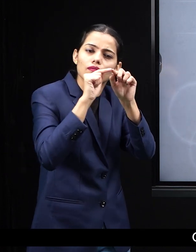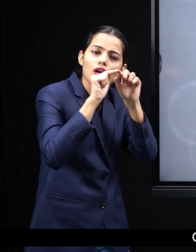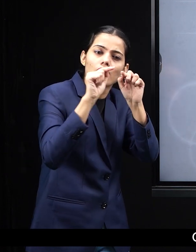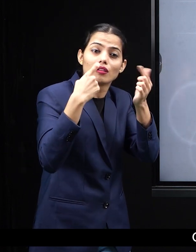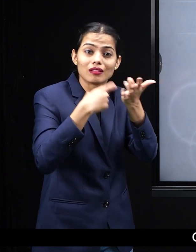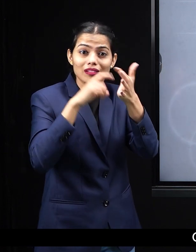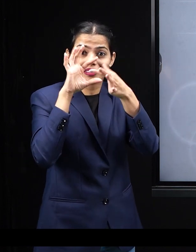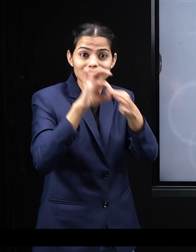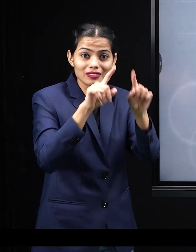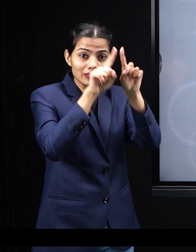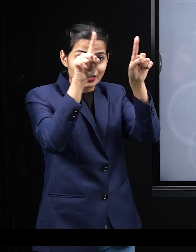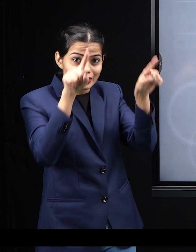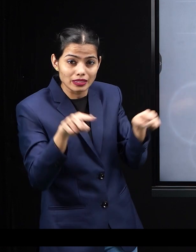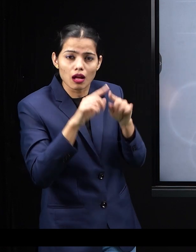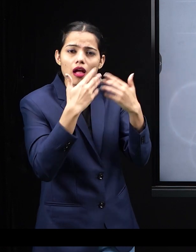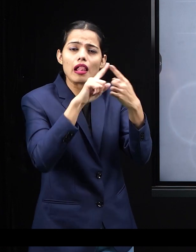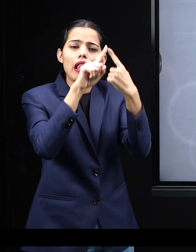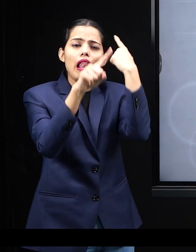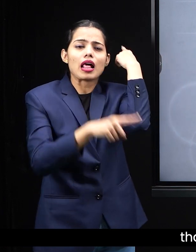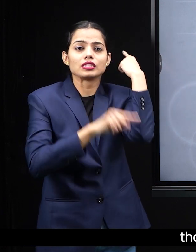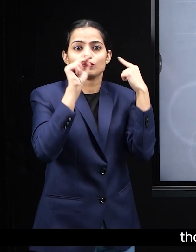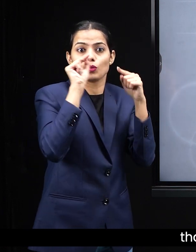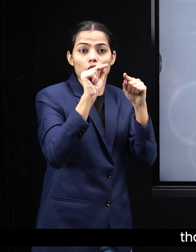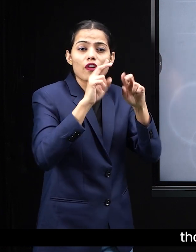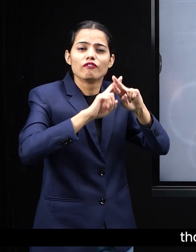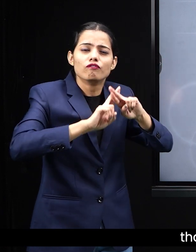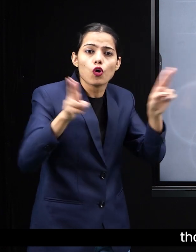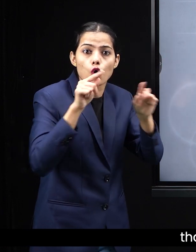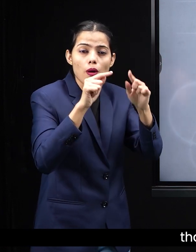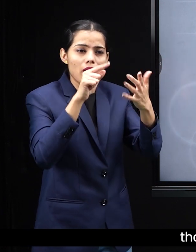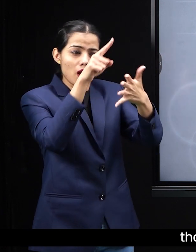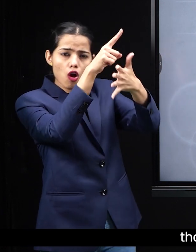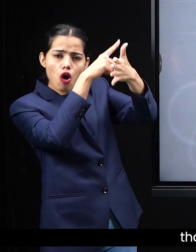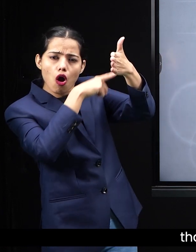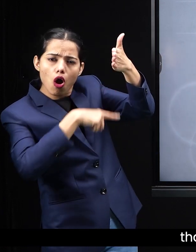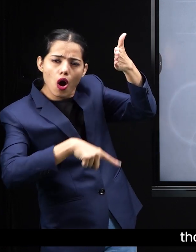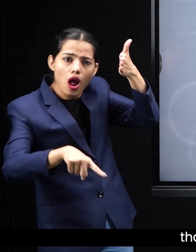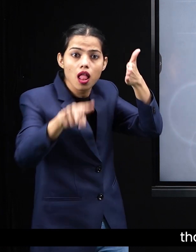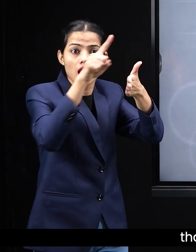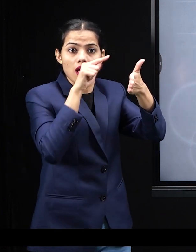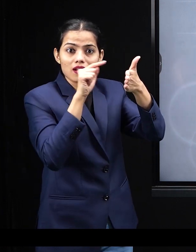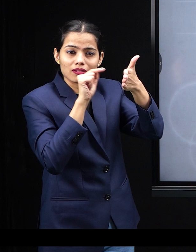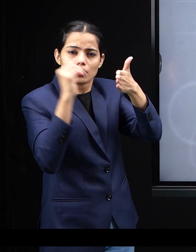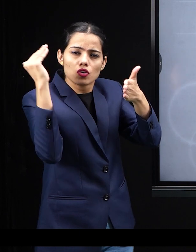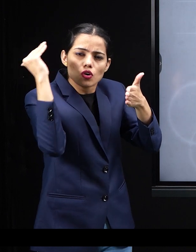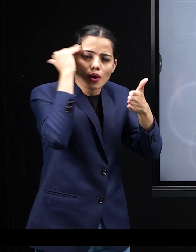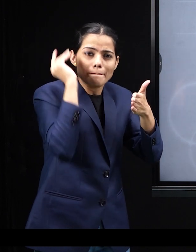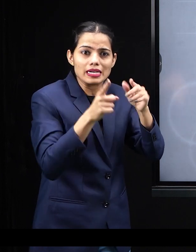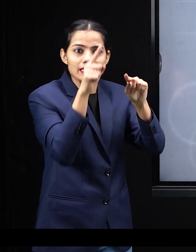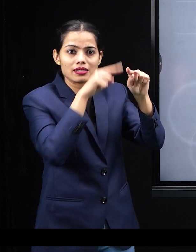line segment that has both endpoints that fall on the boundary of the circle is known as chord.